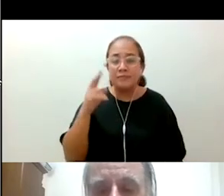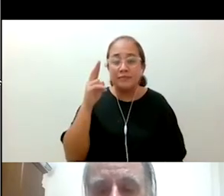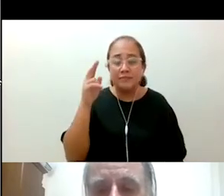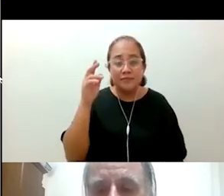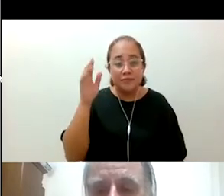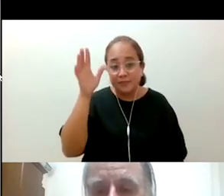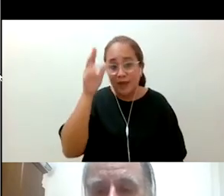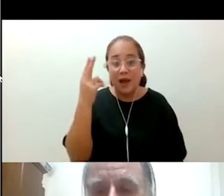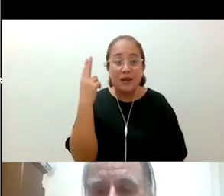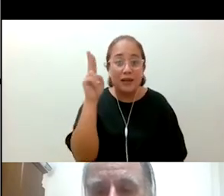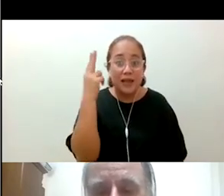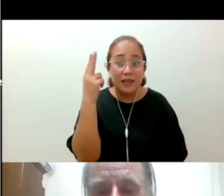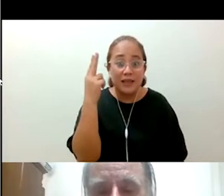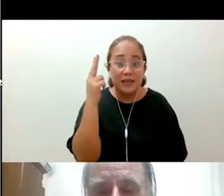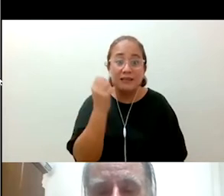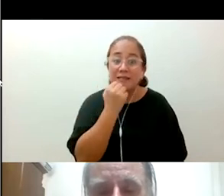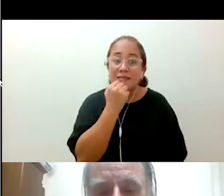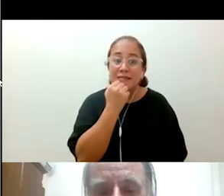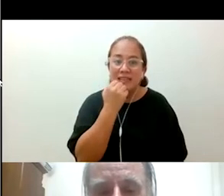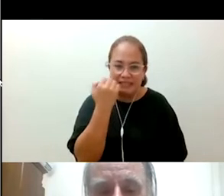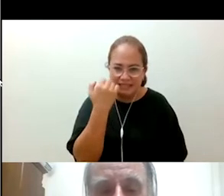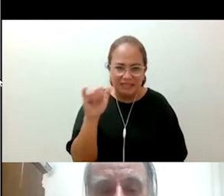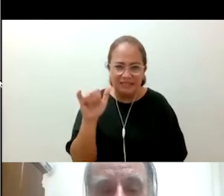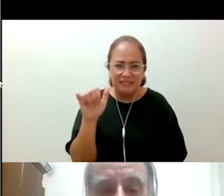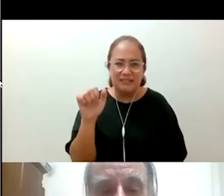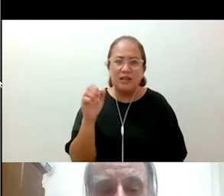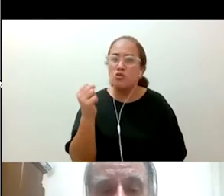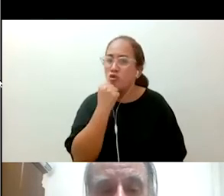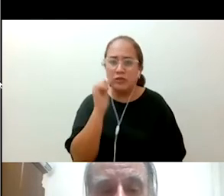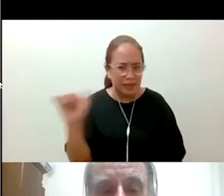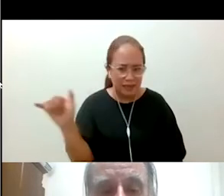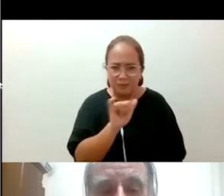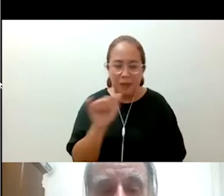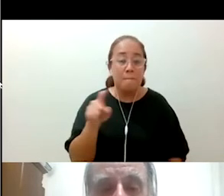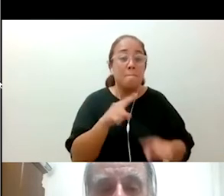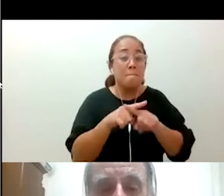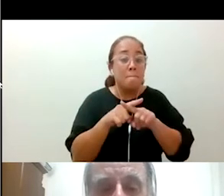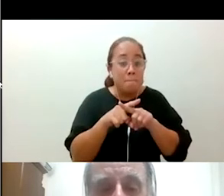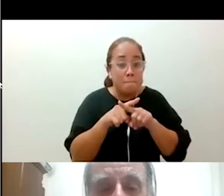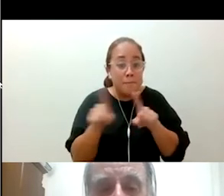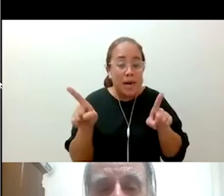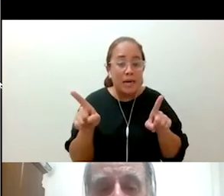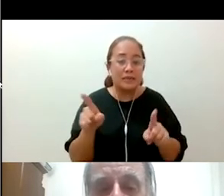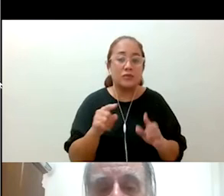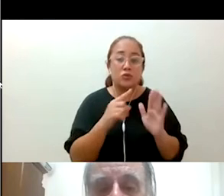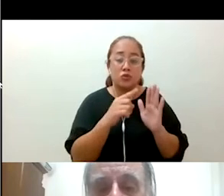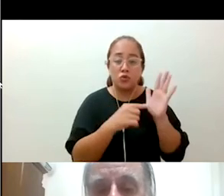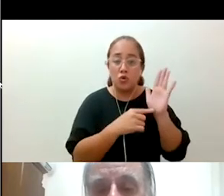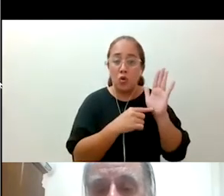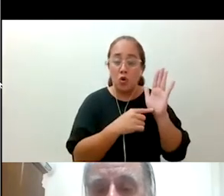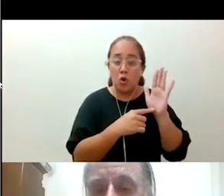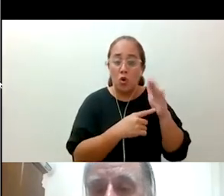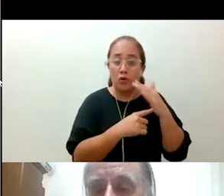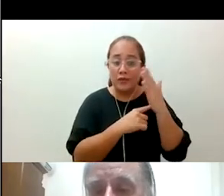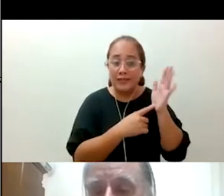wrong. Nothing changes with looking at orientation, but orientation gives us book bag,